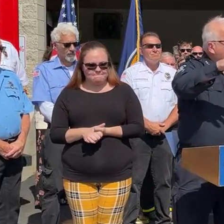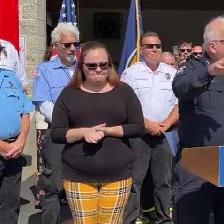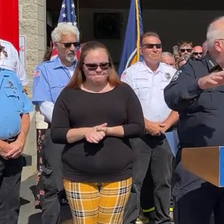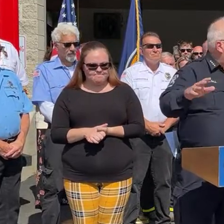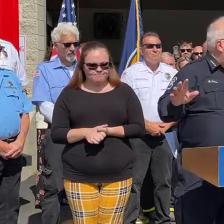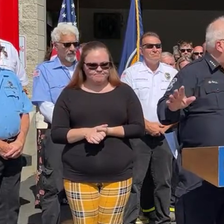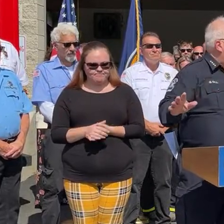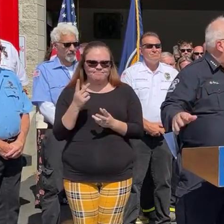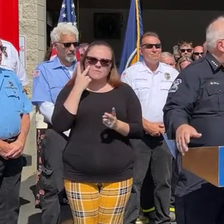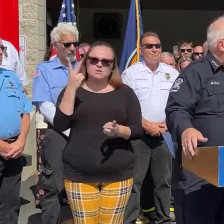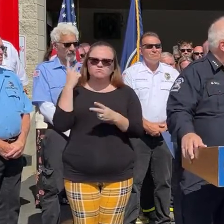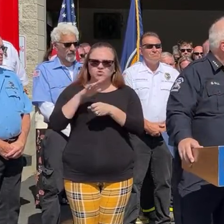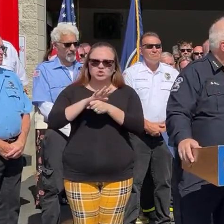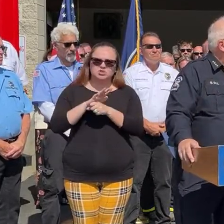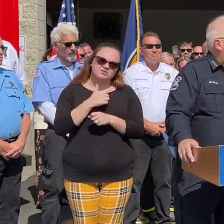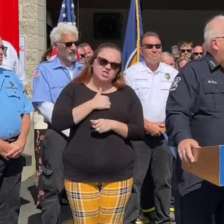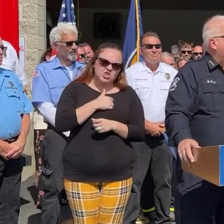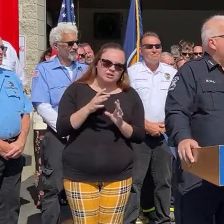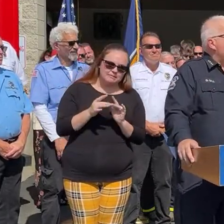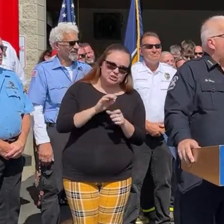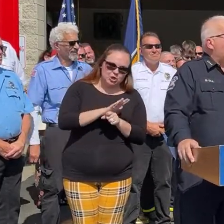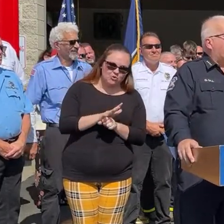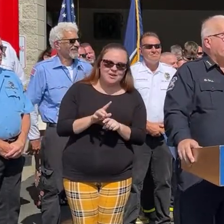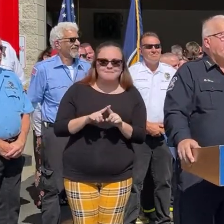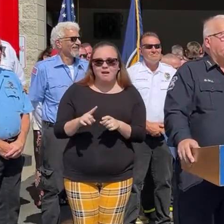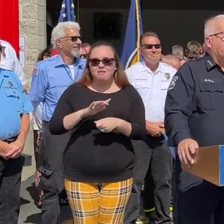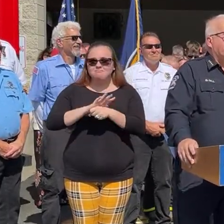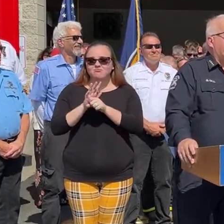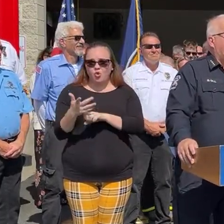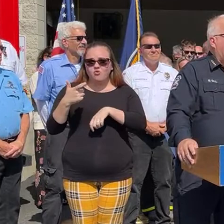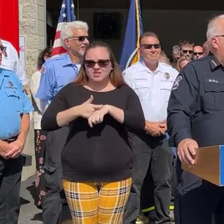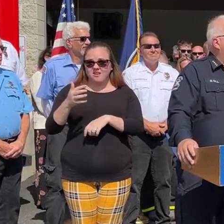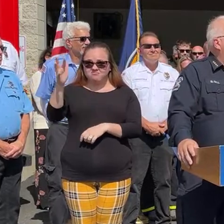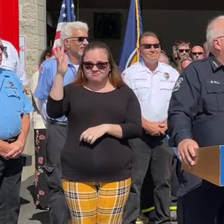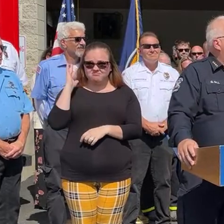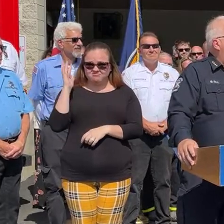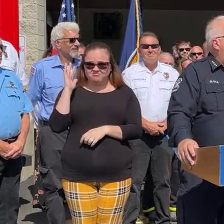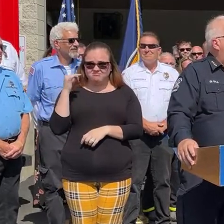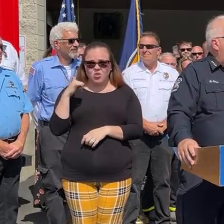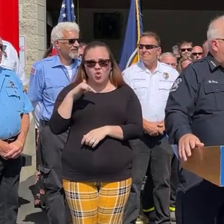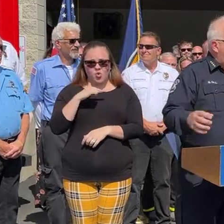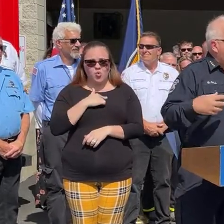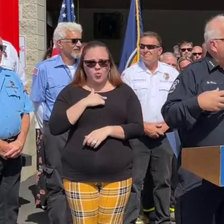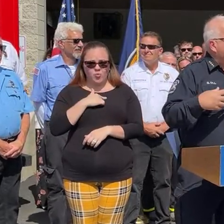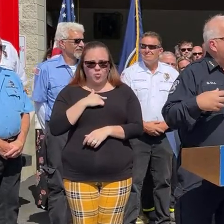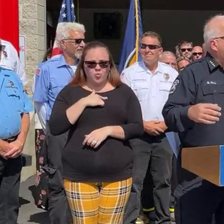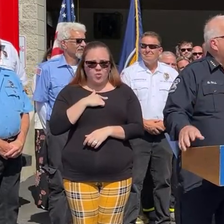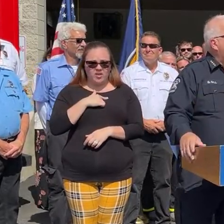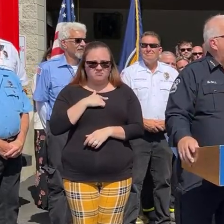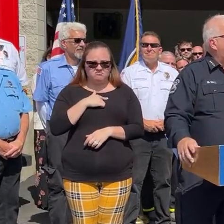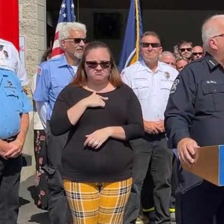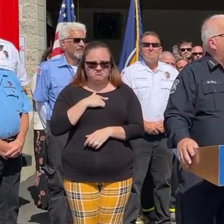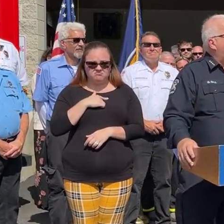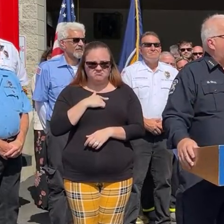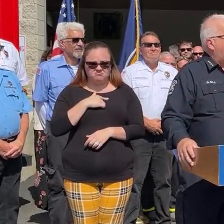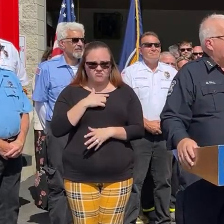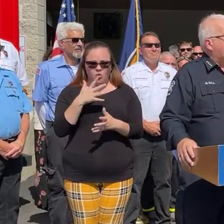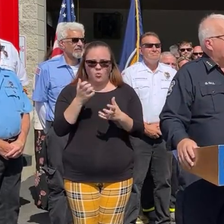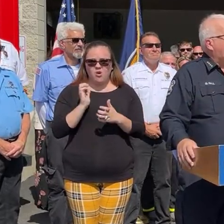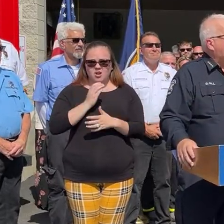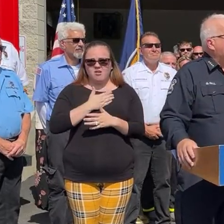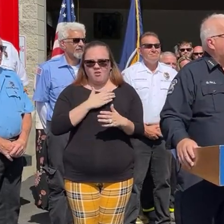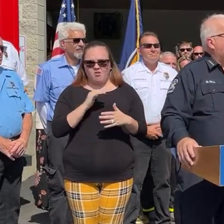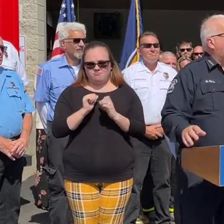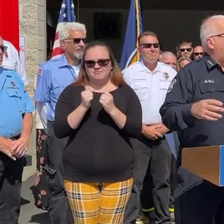times was started, I'm sorry to bring up COVID, all right? What we did do is we filed for our agency to be community